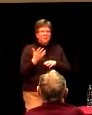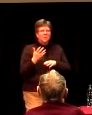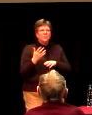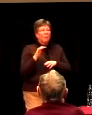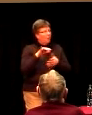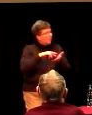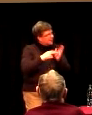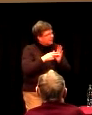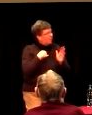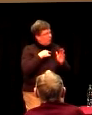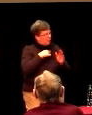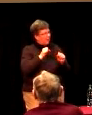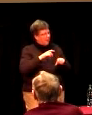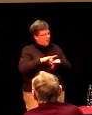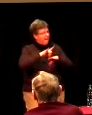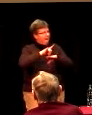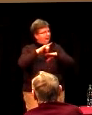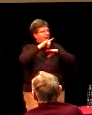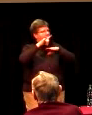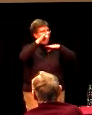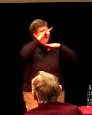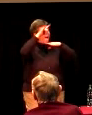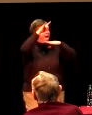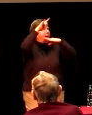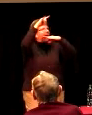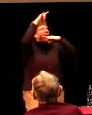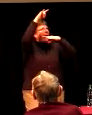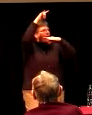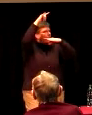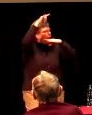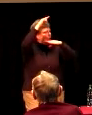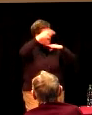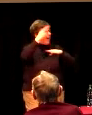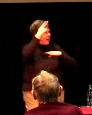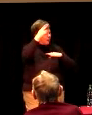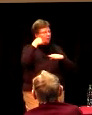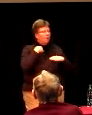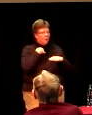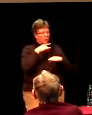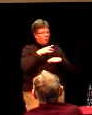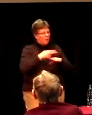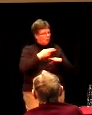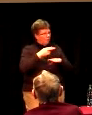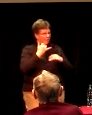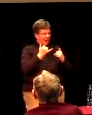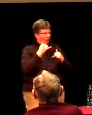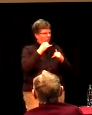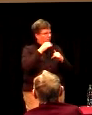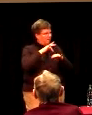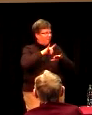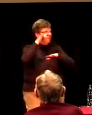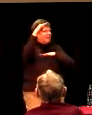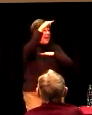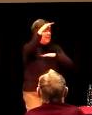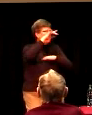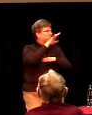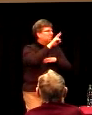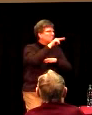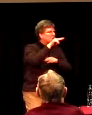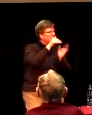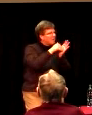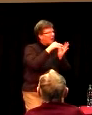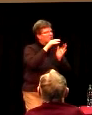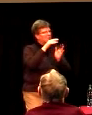this meant was we were getting higher up in the atmosphere. And so we were flying at something like 22,000 feet, 25,000